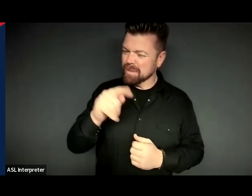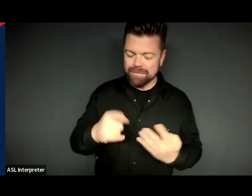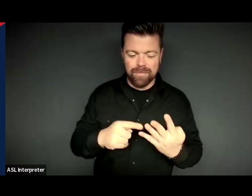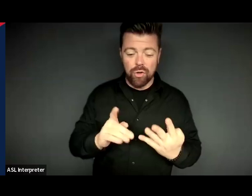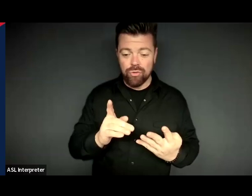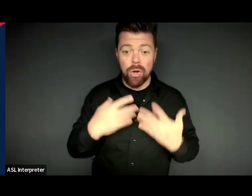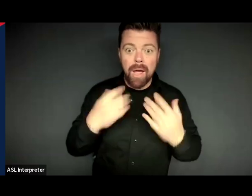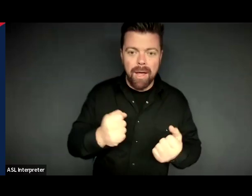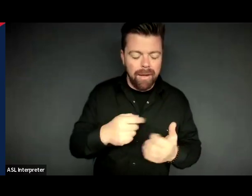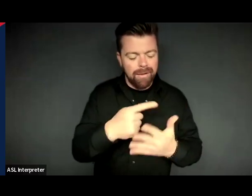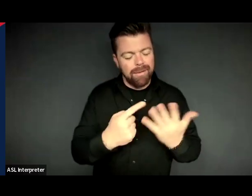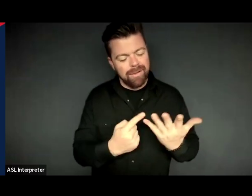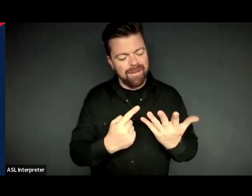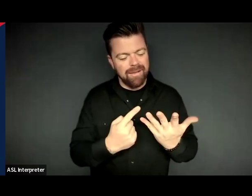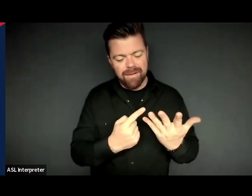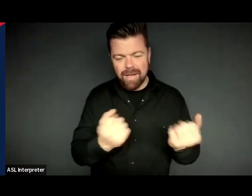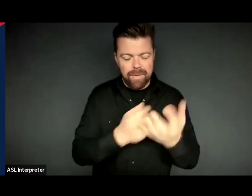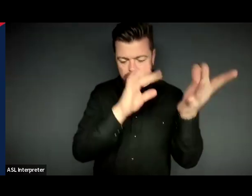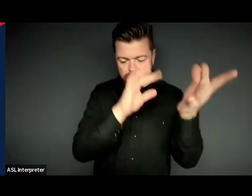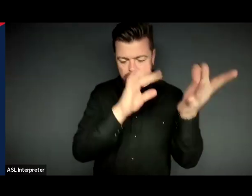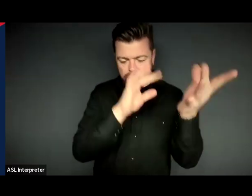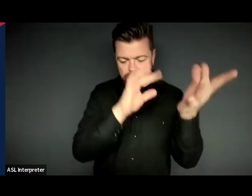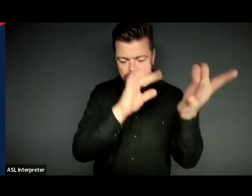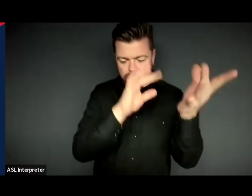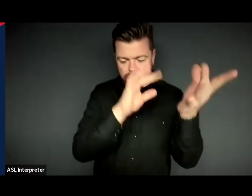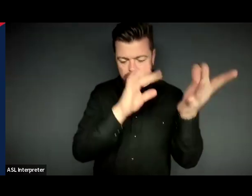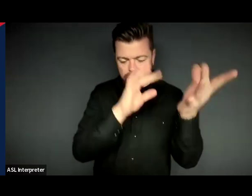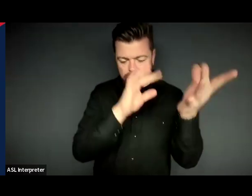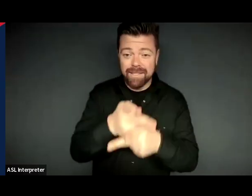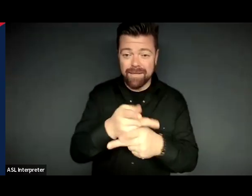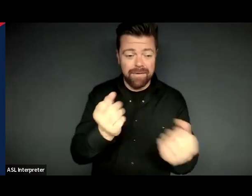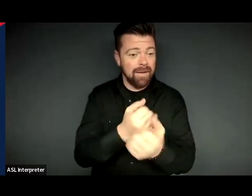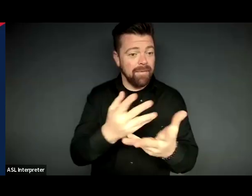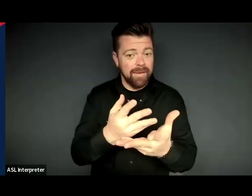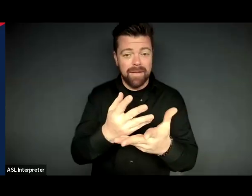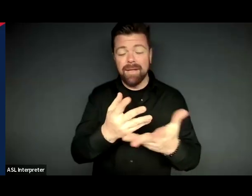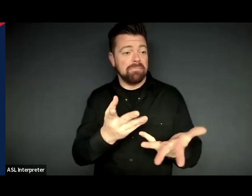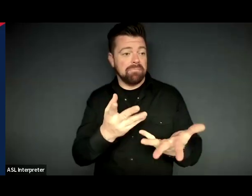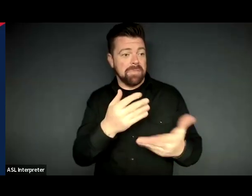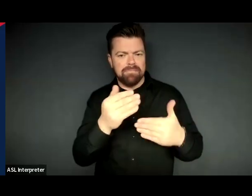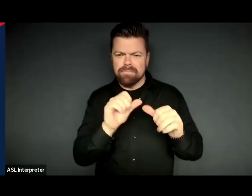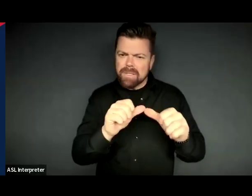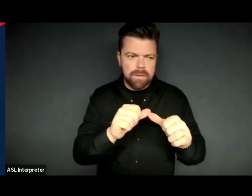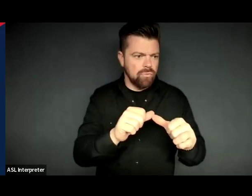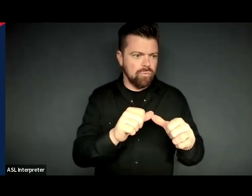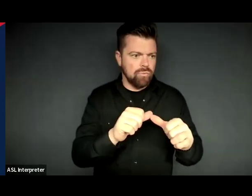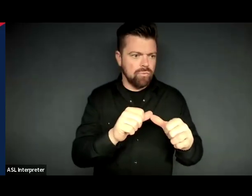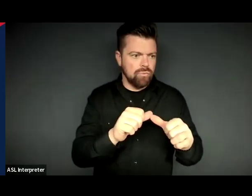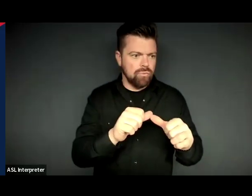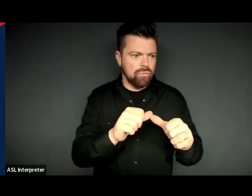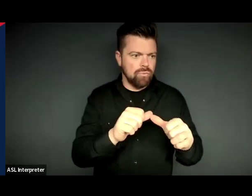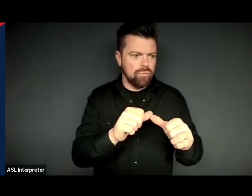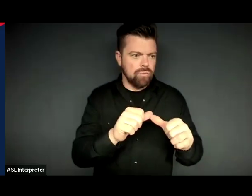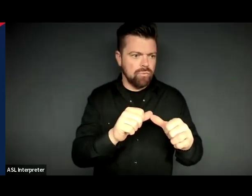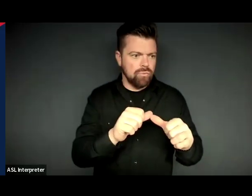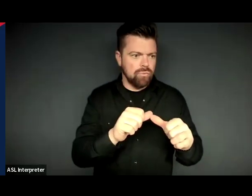health, do all the things that you need to do, and, you'll have less problems if you take care of